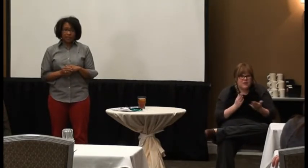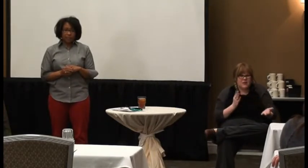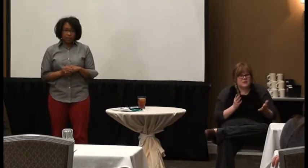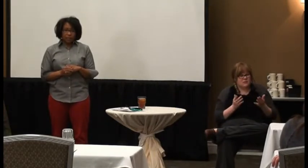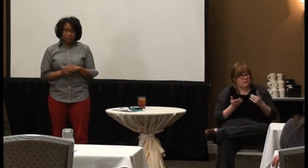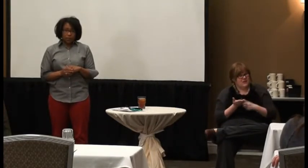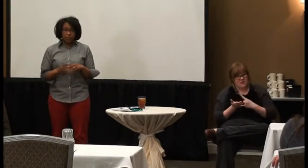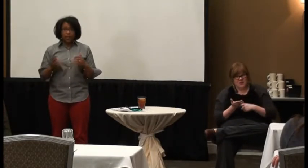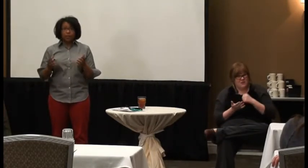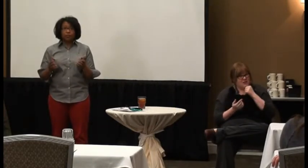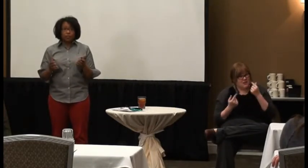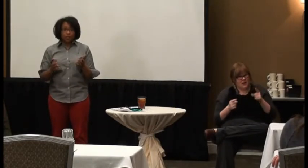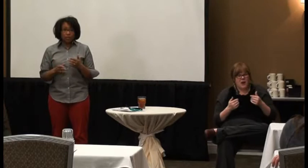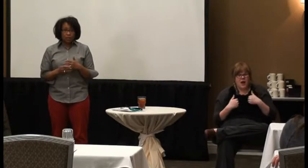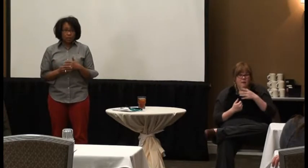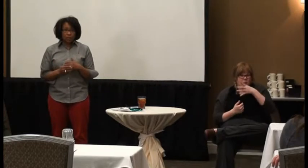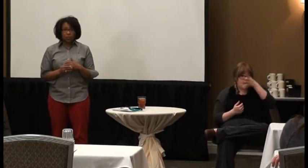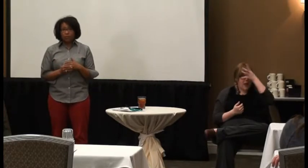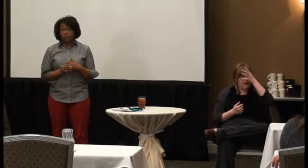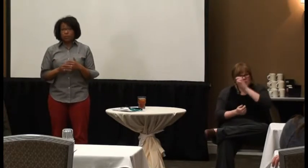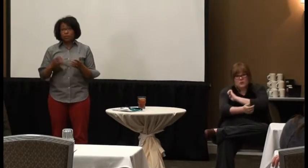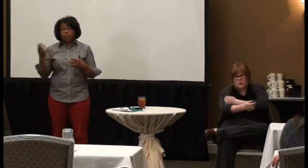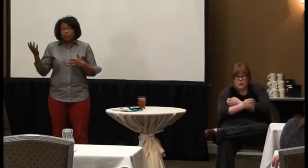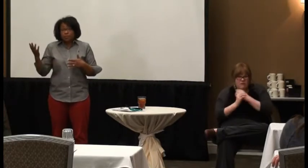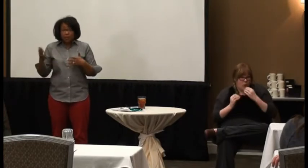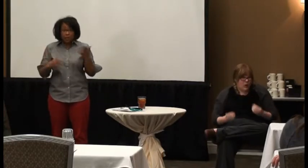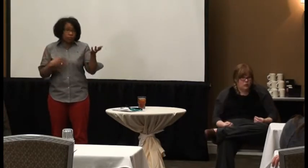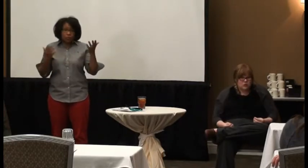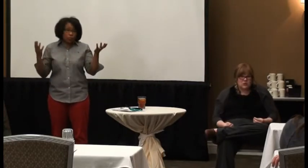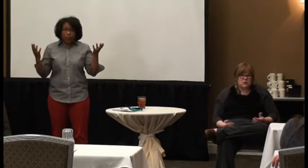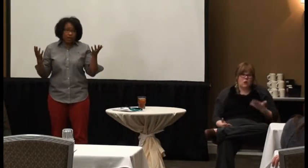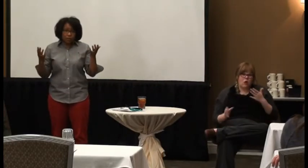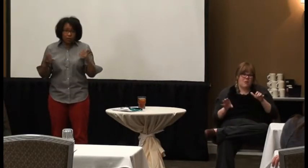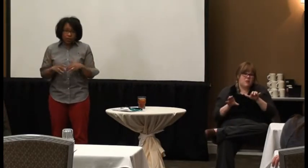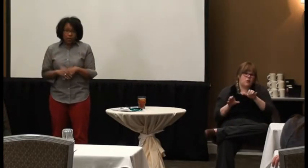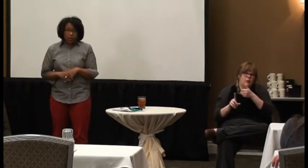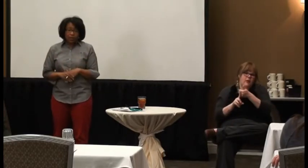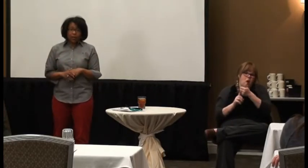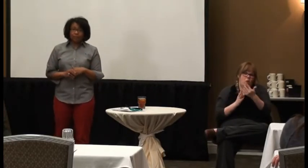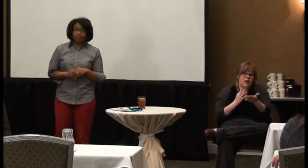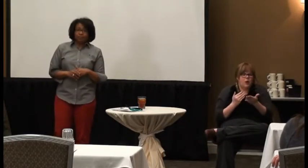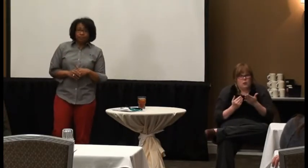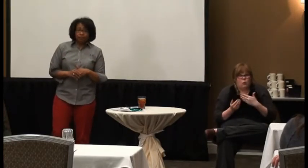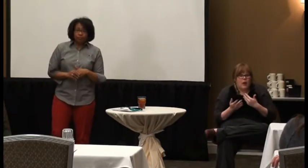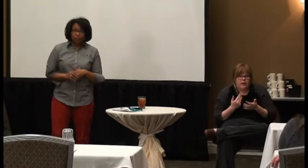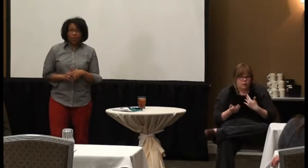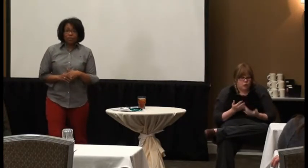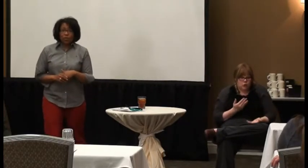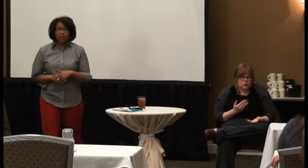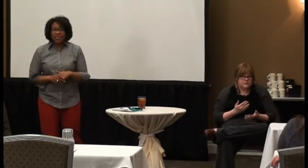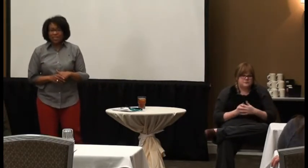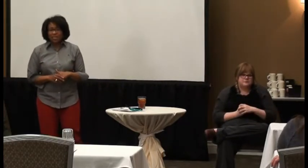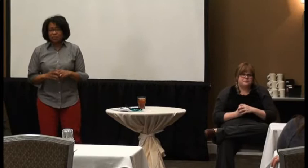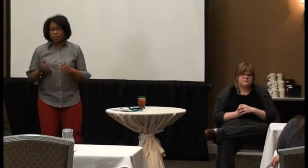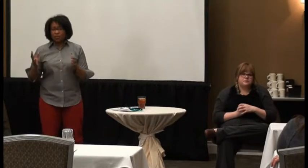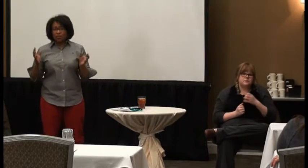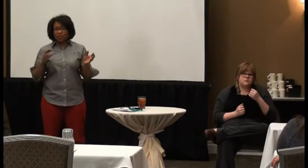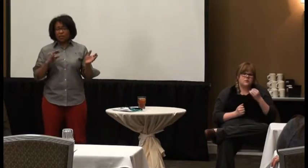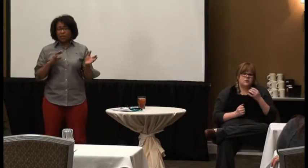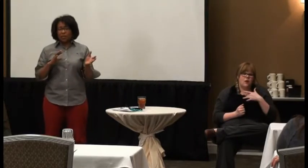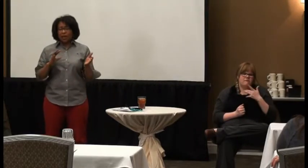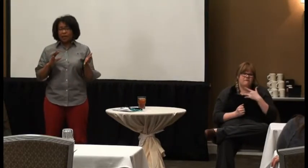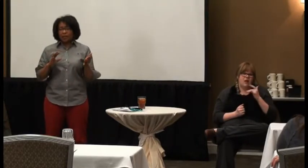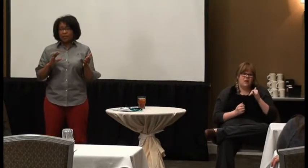don't have the energy, or they're doing their own thing, or whatever. And so, but I think it's